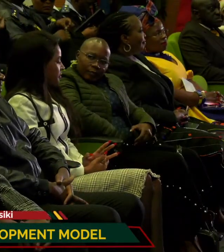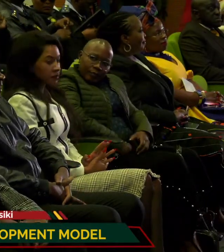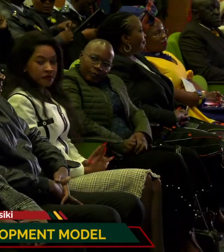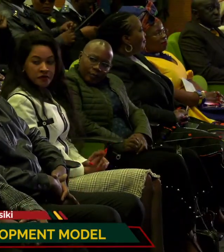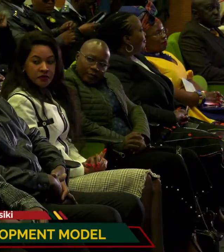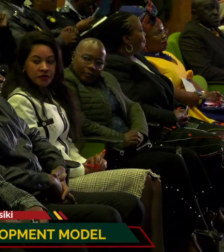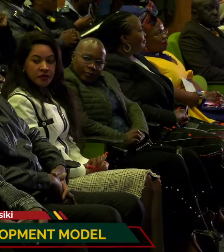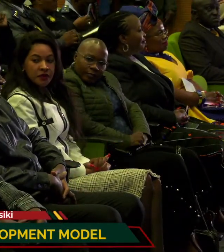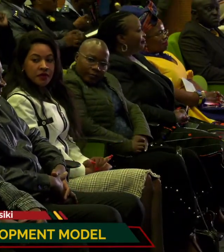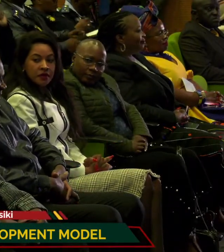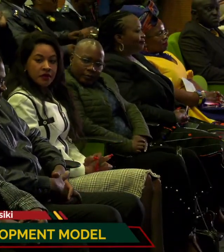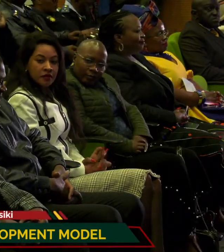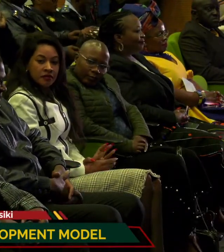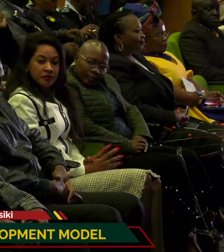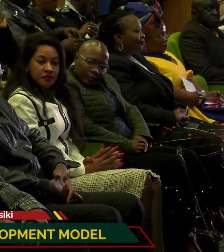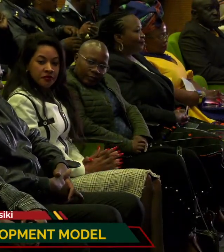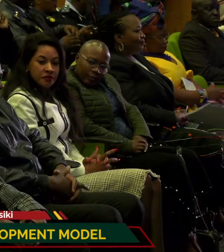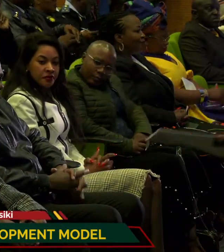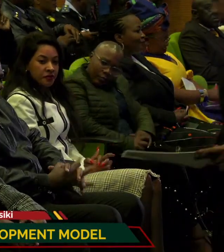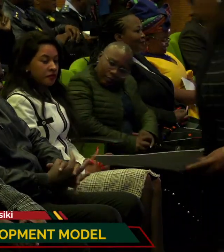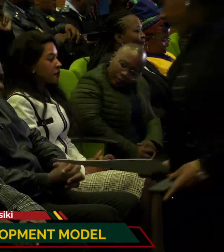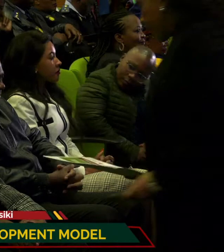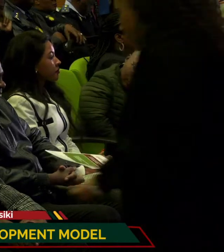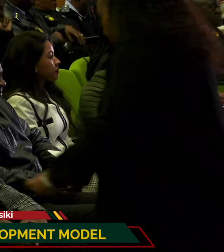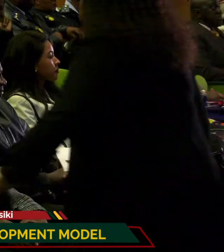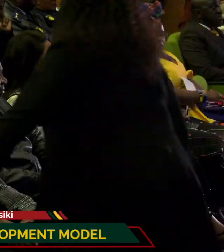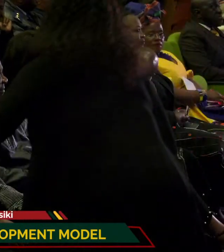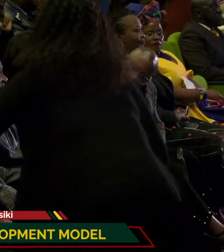Thank you very much, Mama